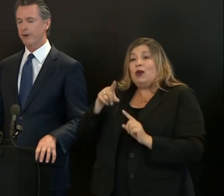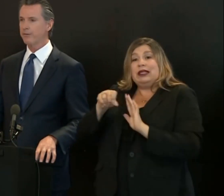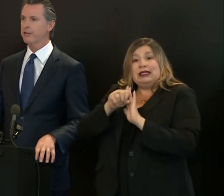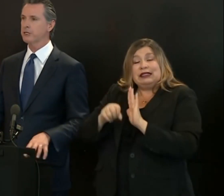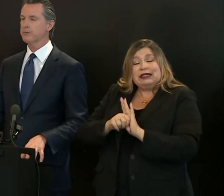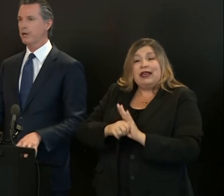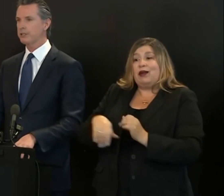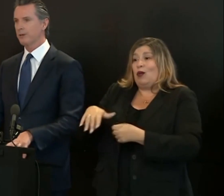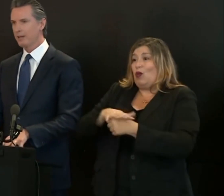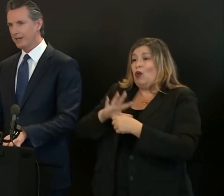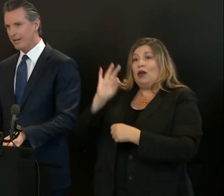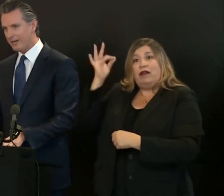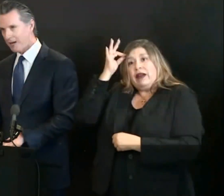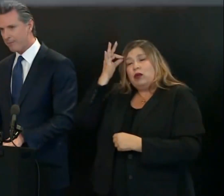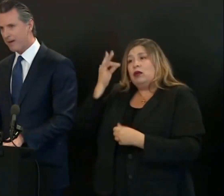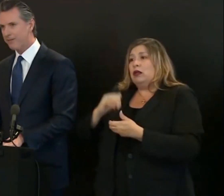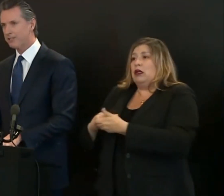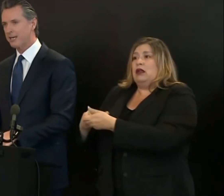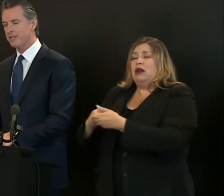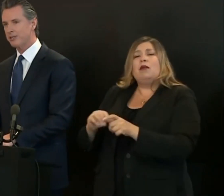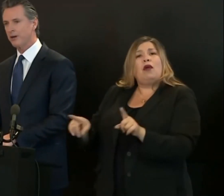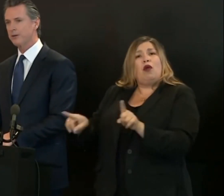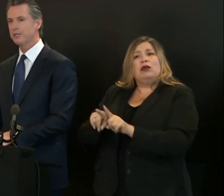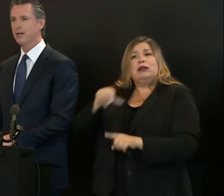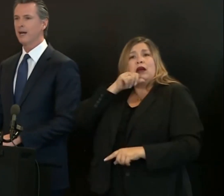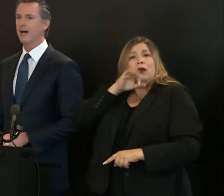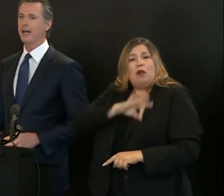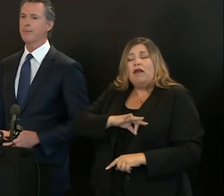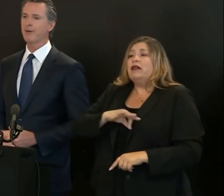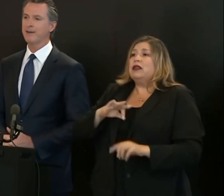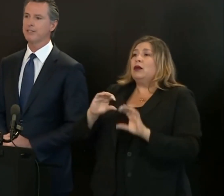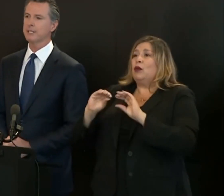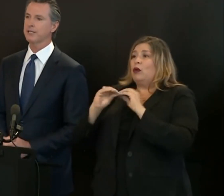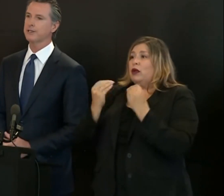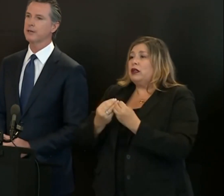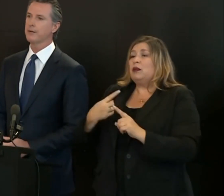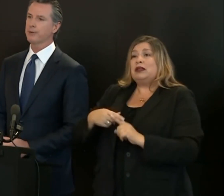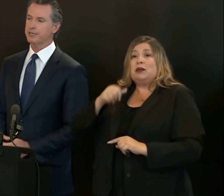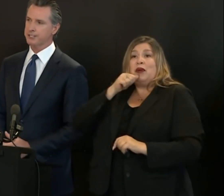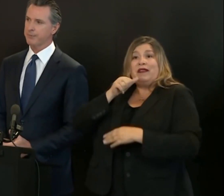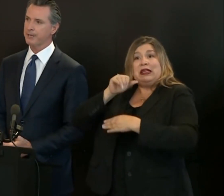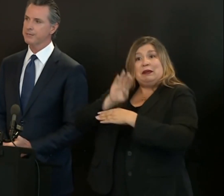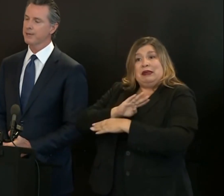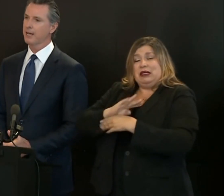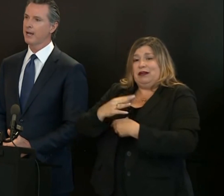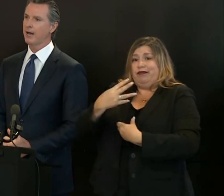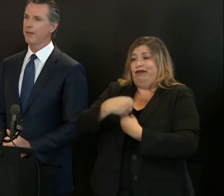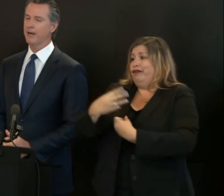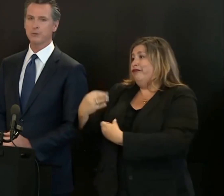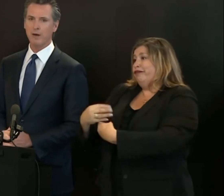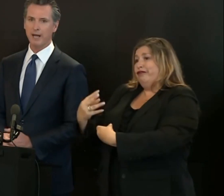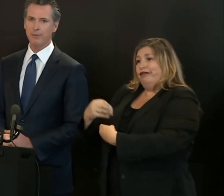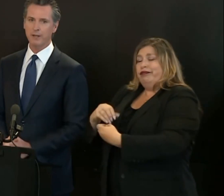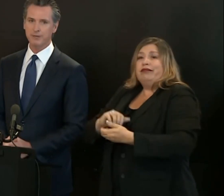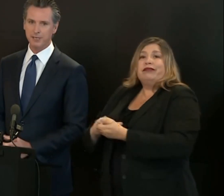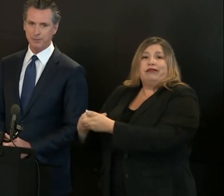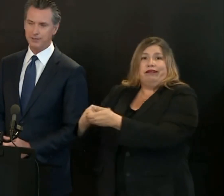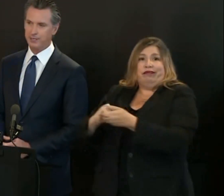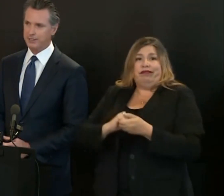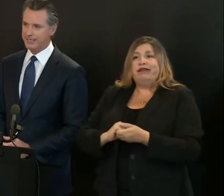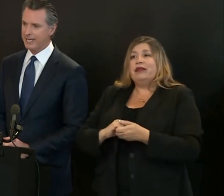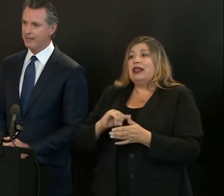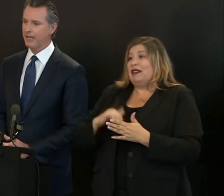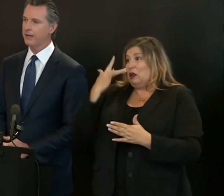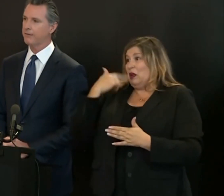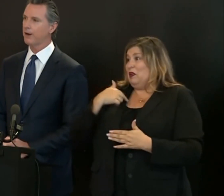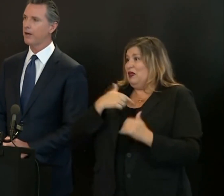local and federal officials, but also nonprofits, NGOs, and private sector participants. That's why we have assembled